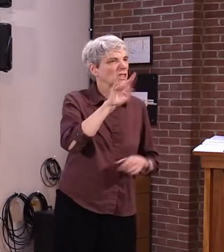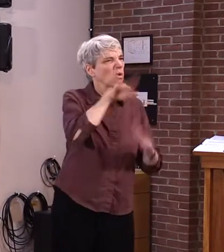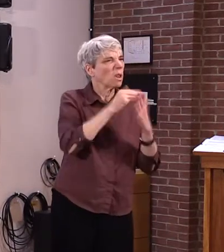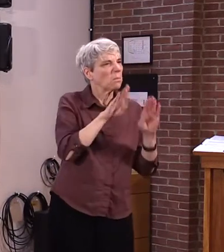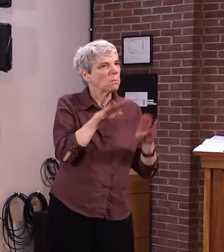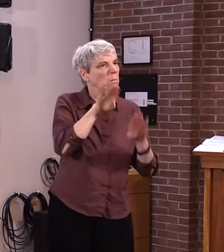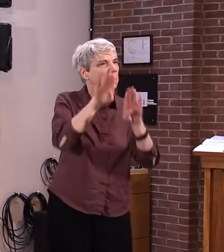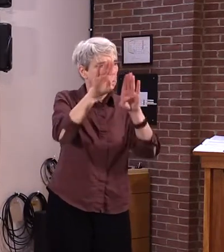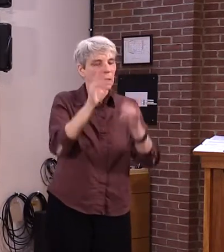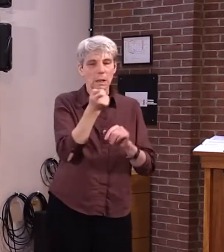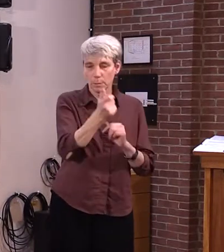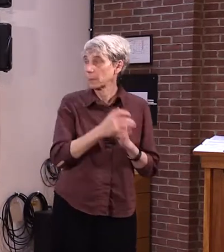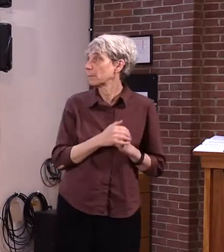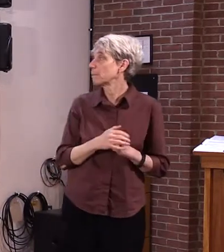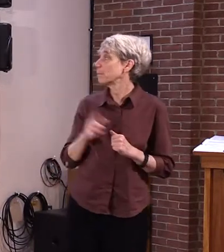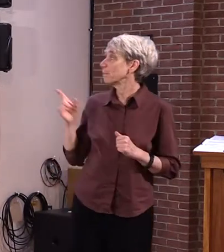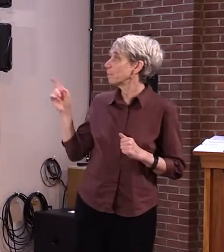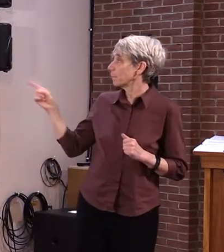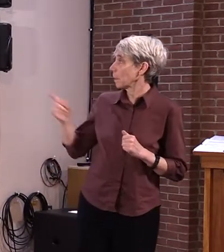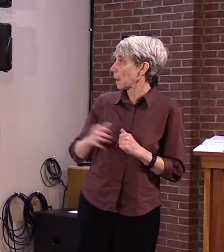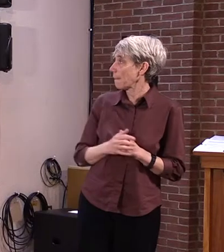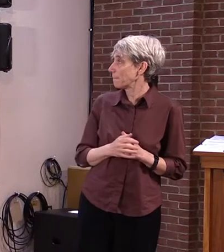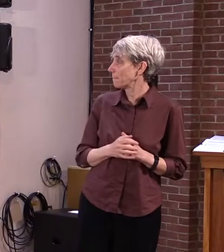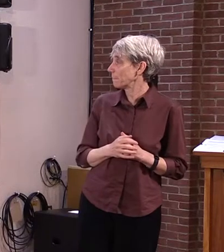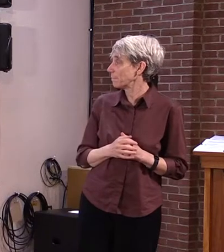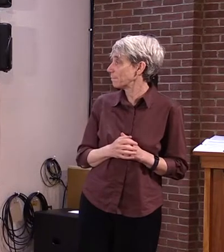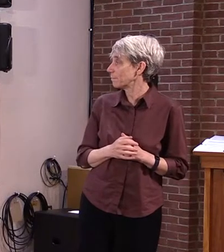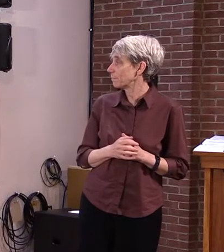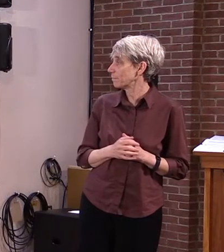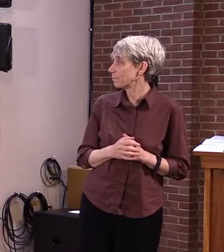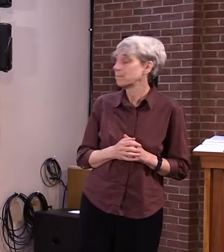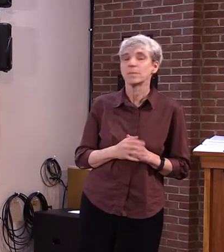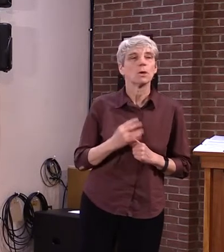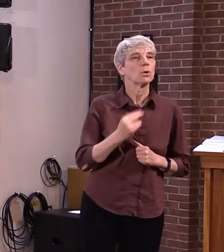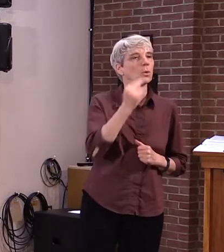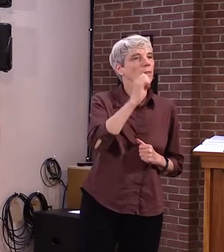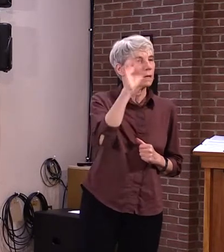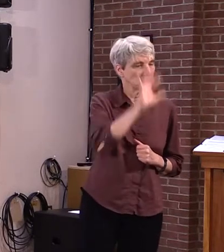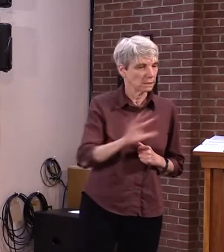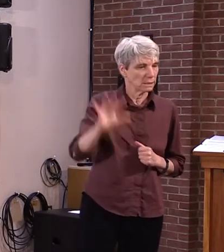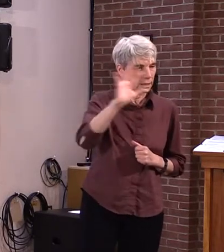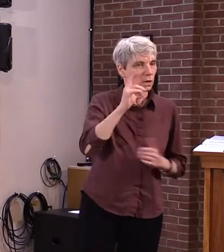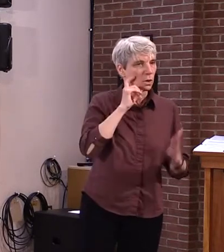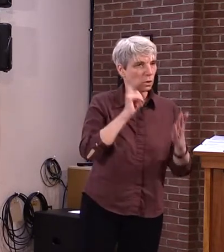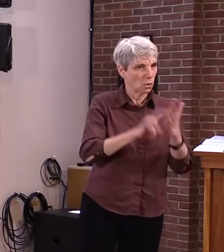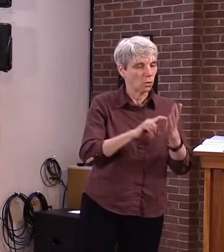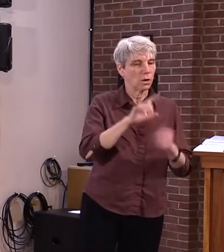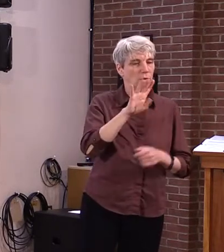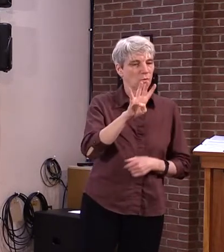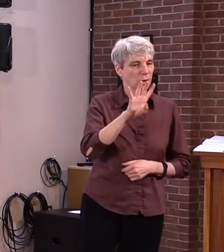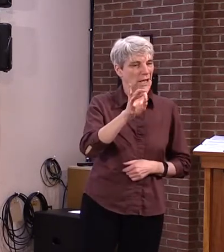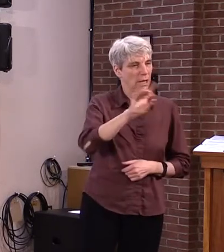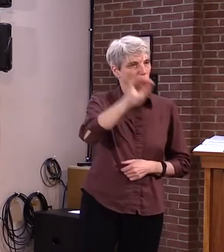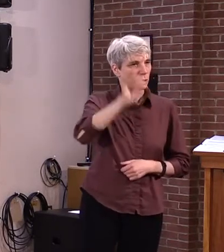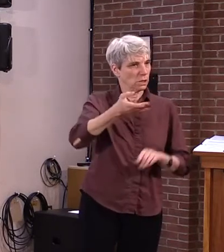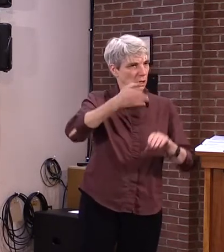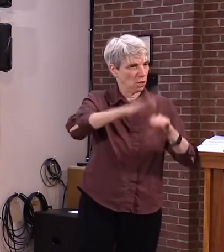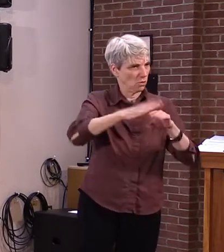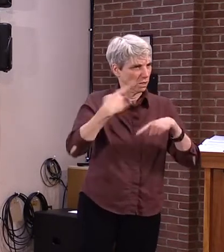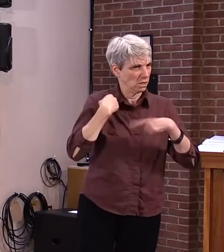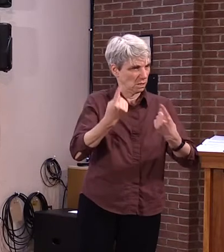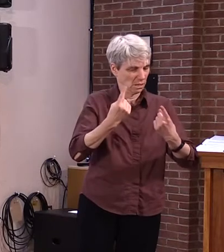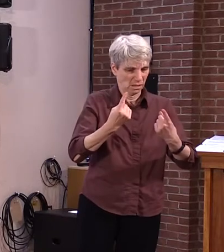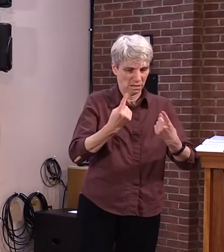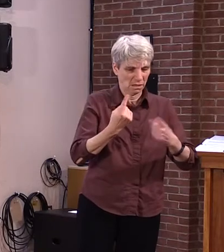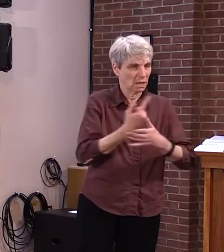can really see that highlighted here where we saw a 48% increase in cases week over week, close to 8,000